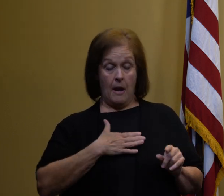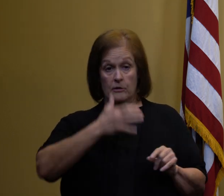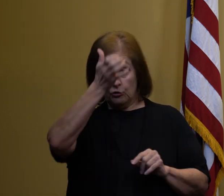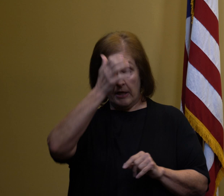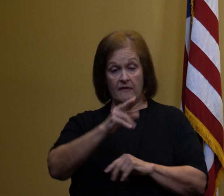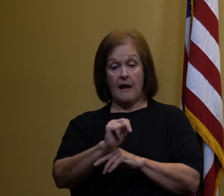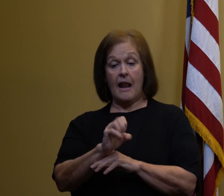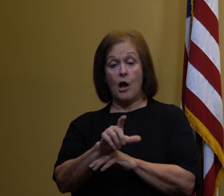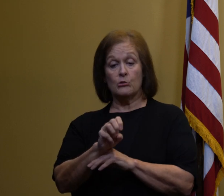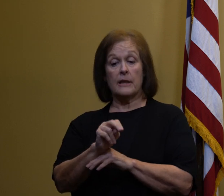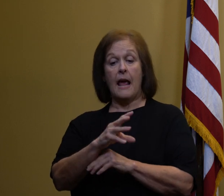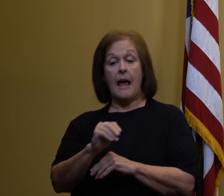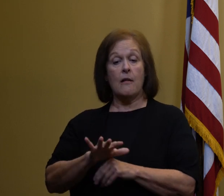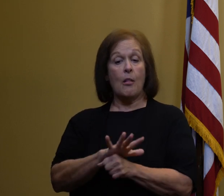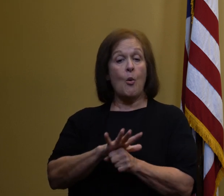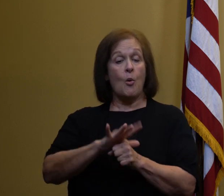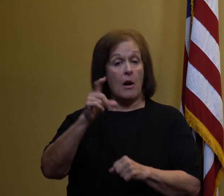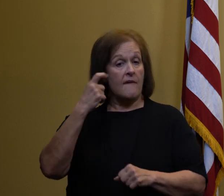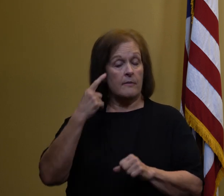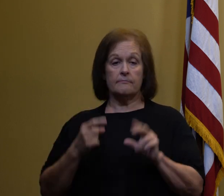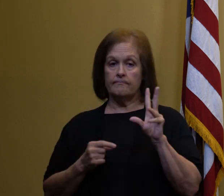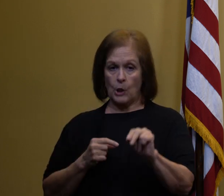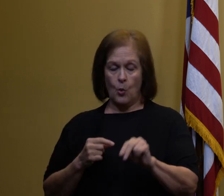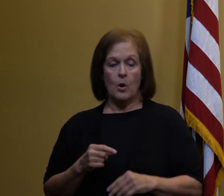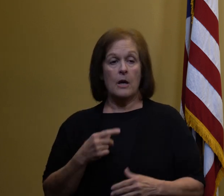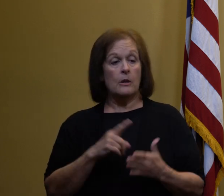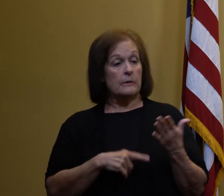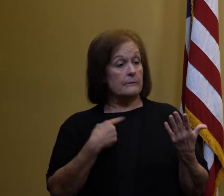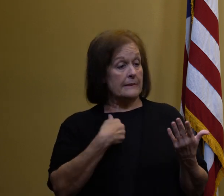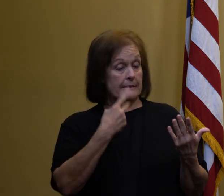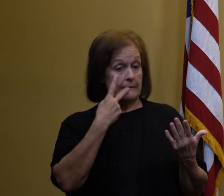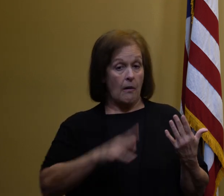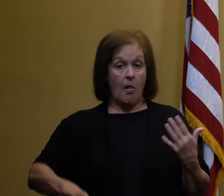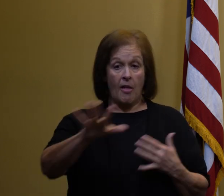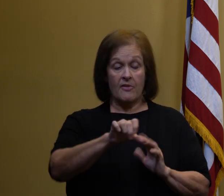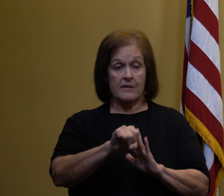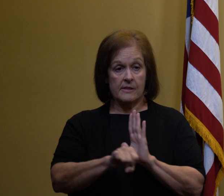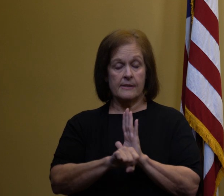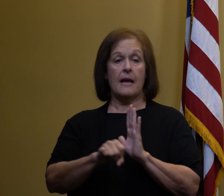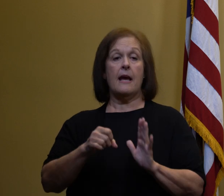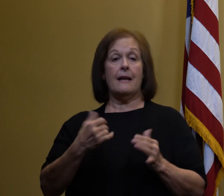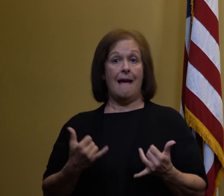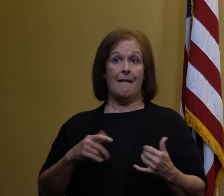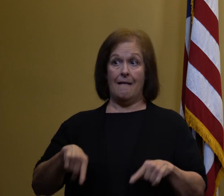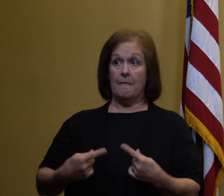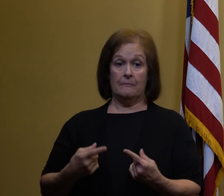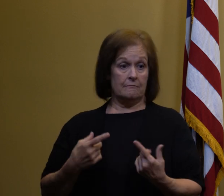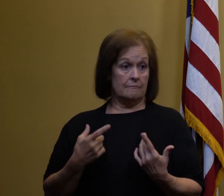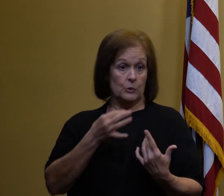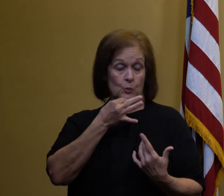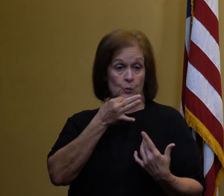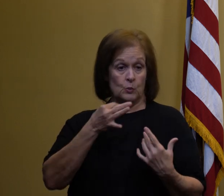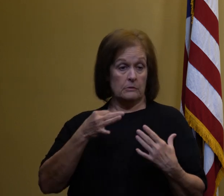Nelson, and local government. So as we look at this and look at what's happening across the state and moving into a holiday weekend, we do